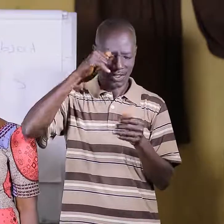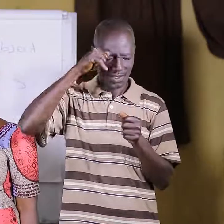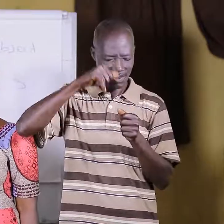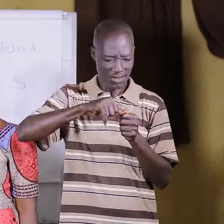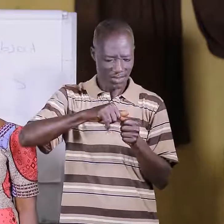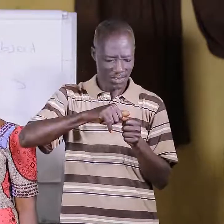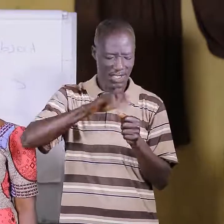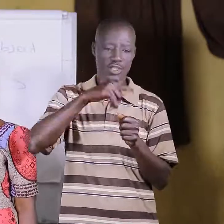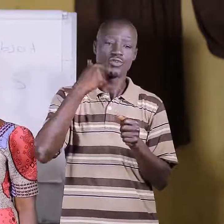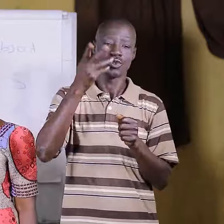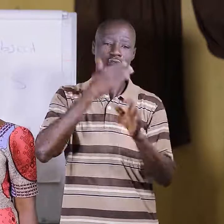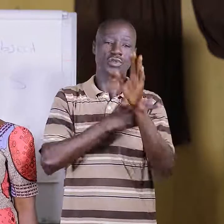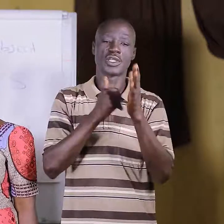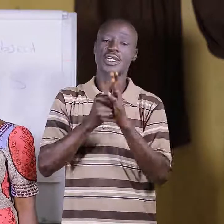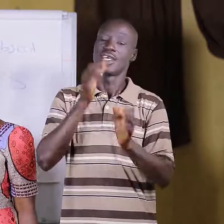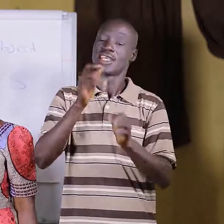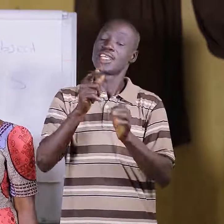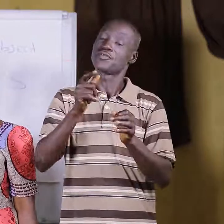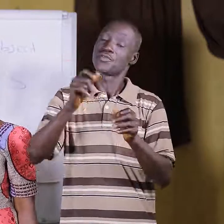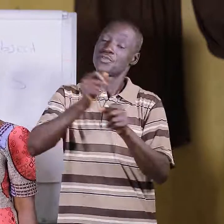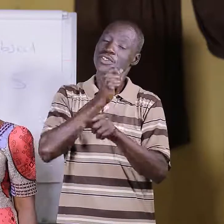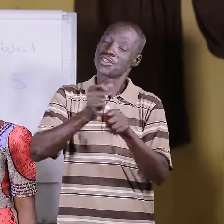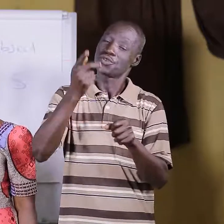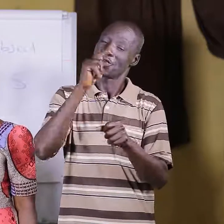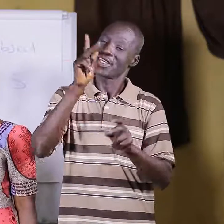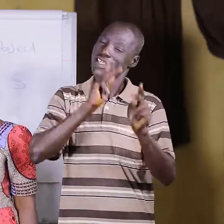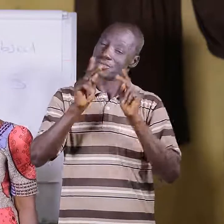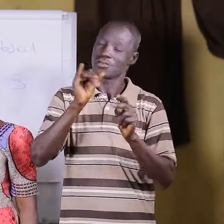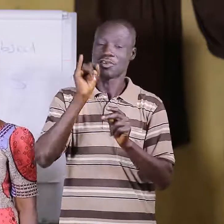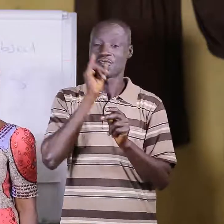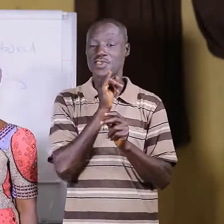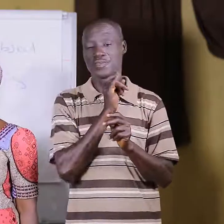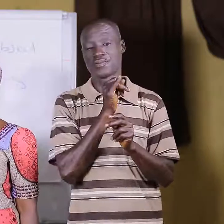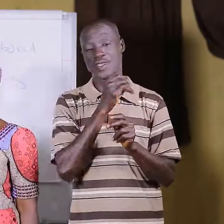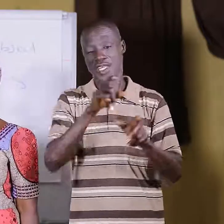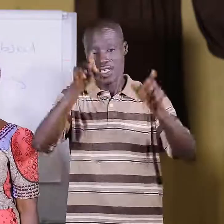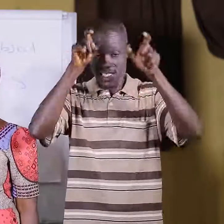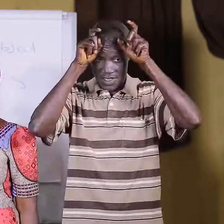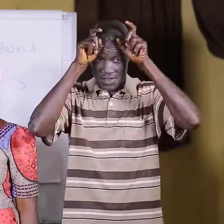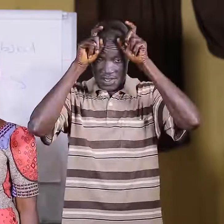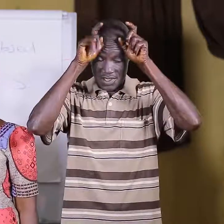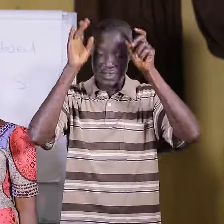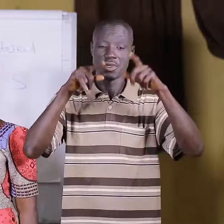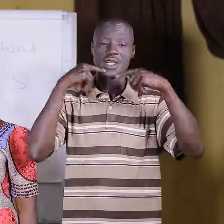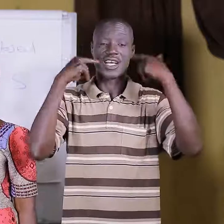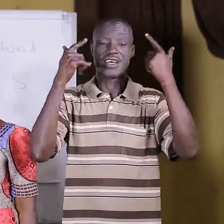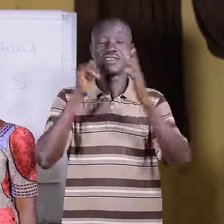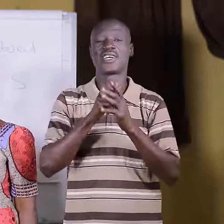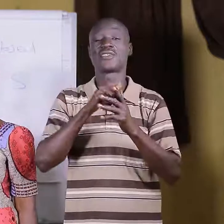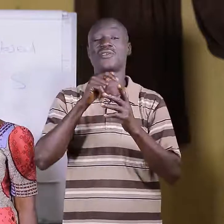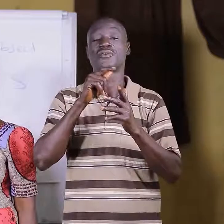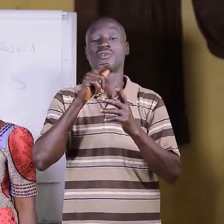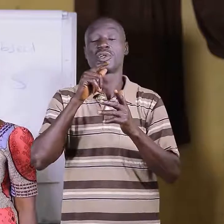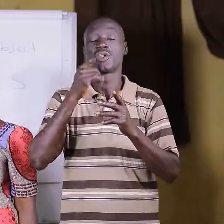that, God, if you happen to send plague or destroy these people in the wilderness, by the time the